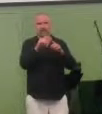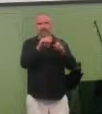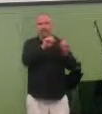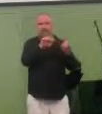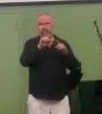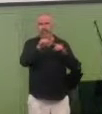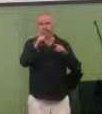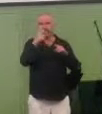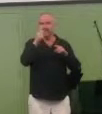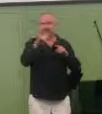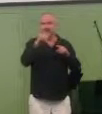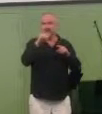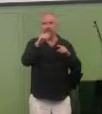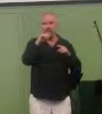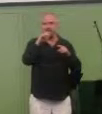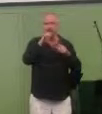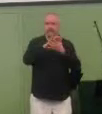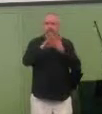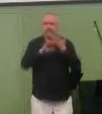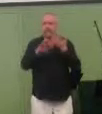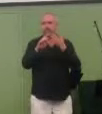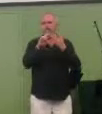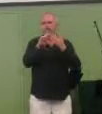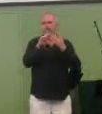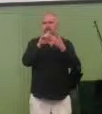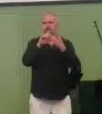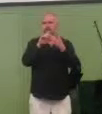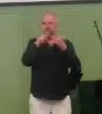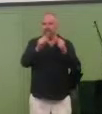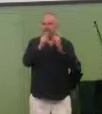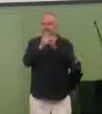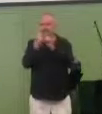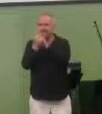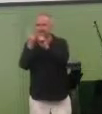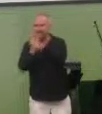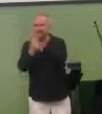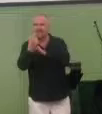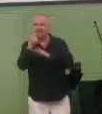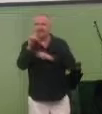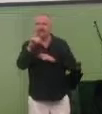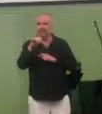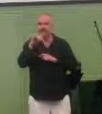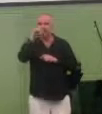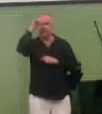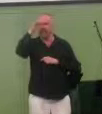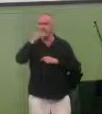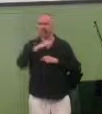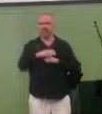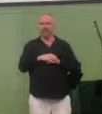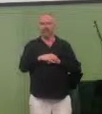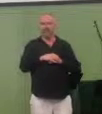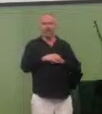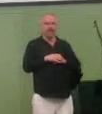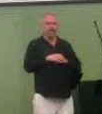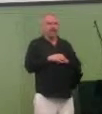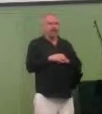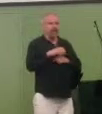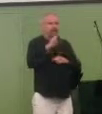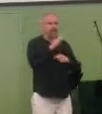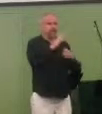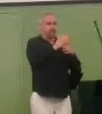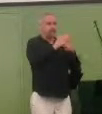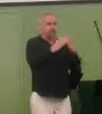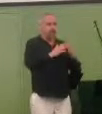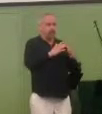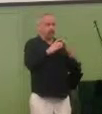degrees of support. His boyfriend often called him Louis and enjoyed his cross-dressing, and was shocked to see him trying to